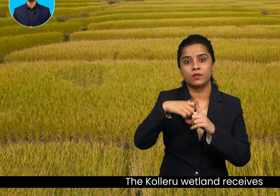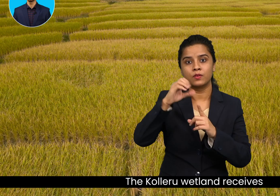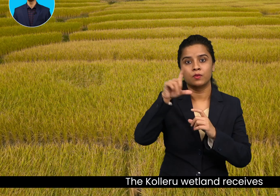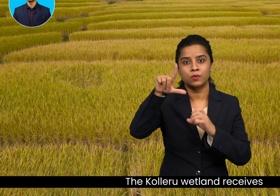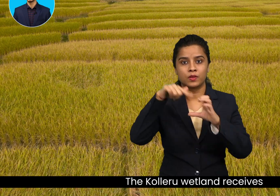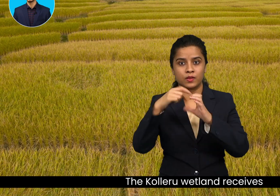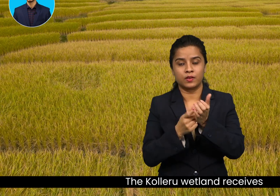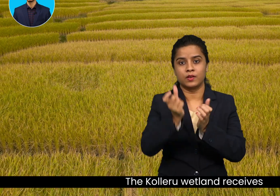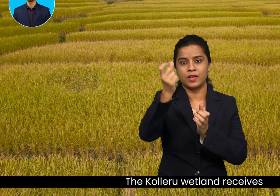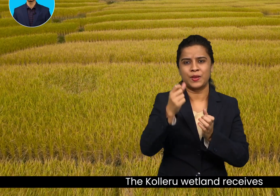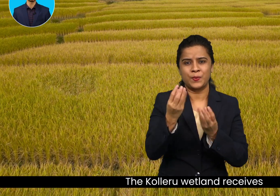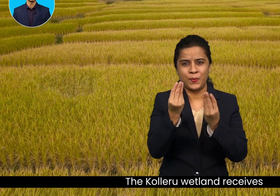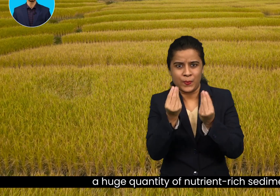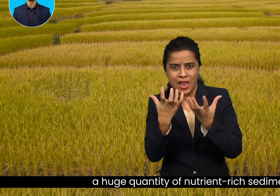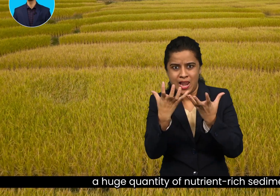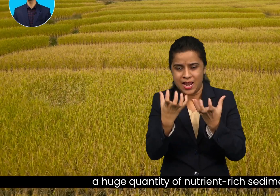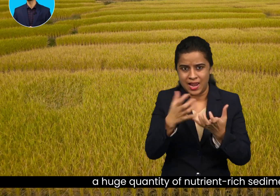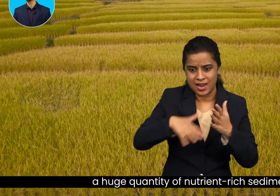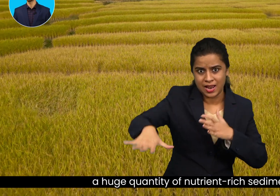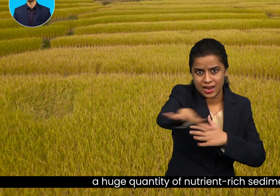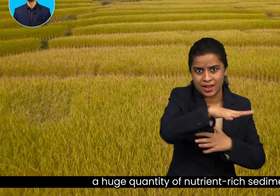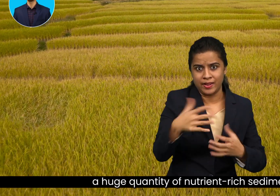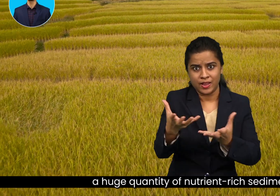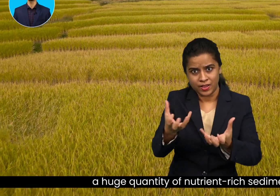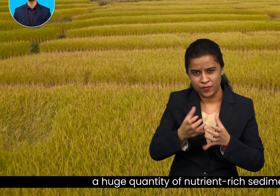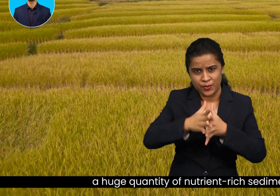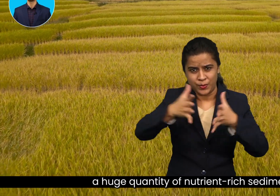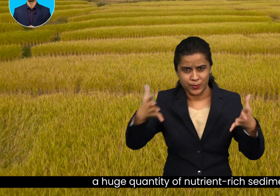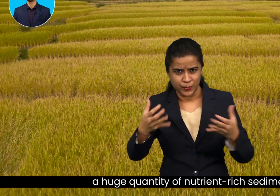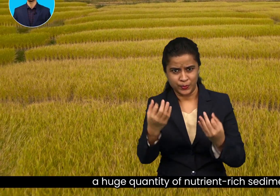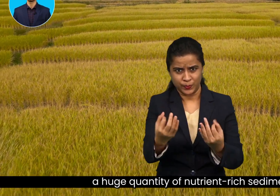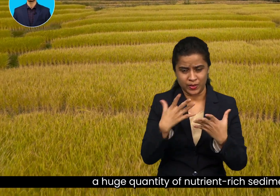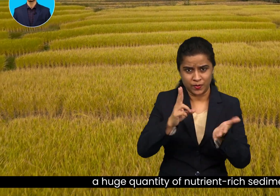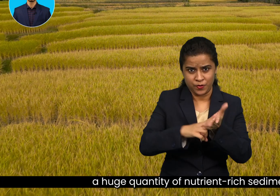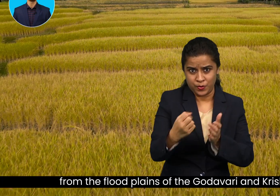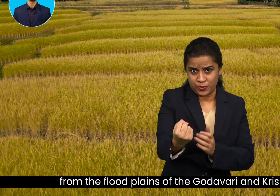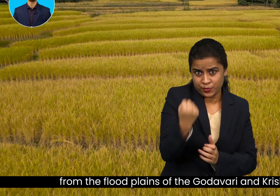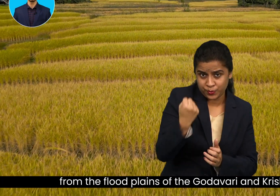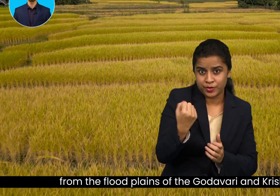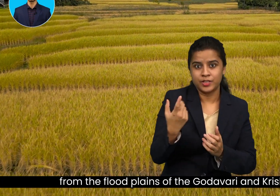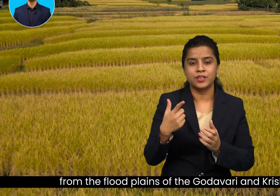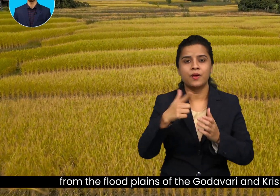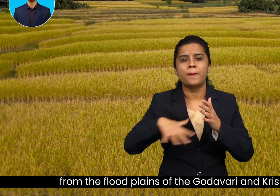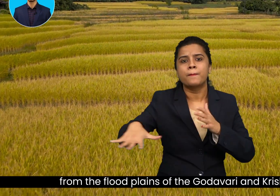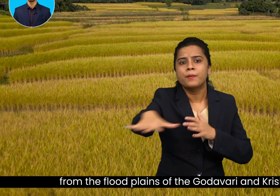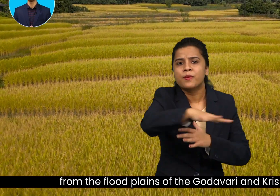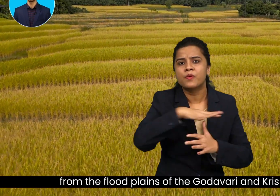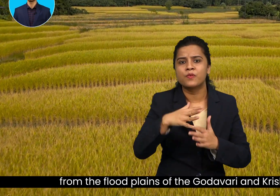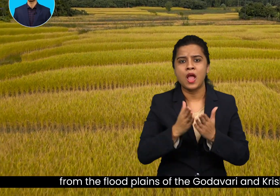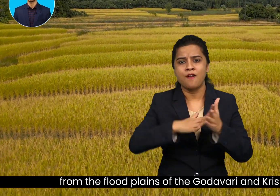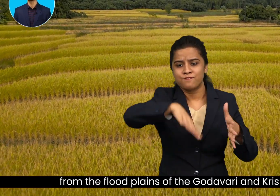The Kolleru wetland receives a huge quantity of nutrient-rich sediments from the floodplains of